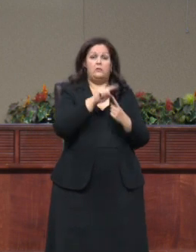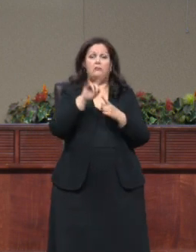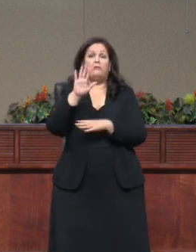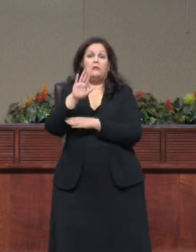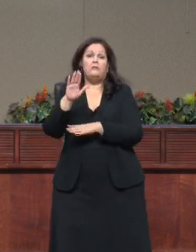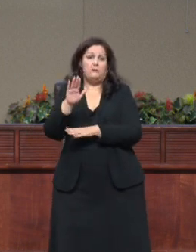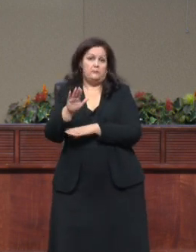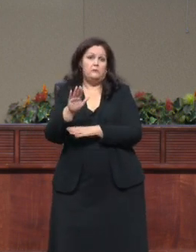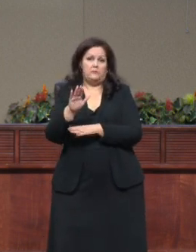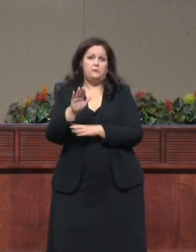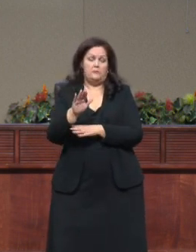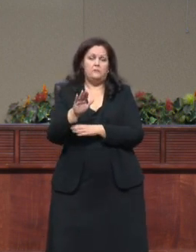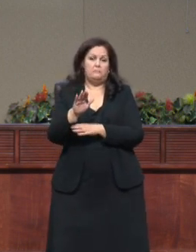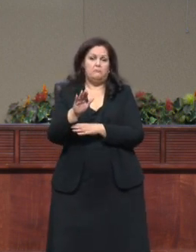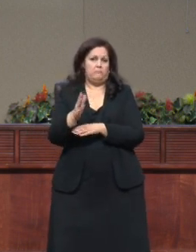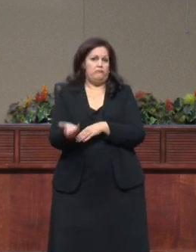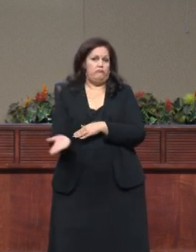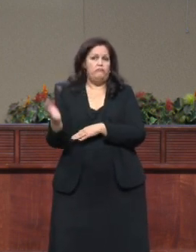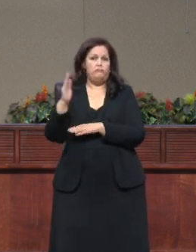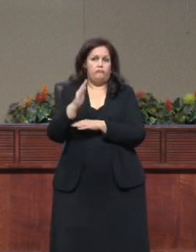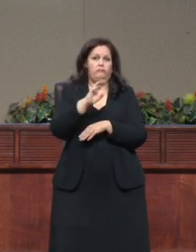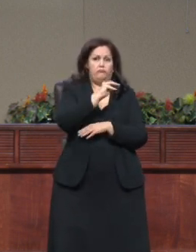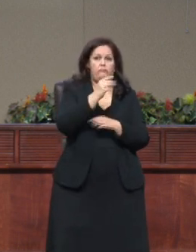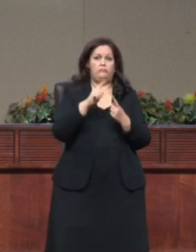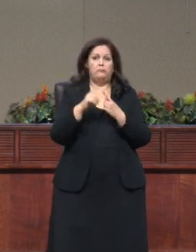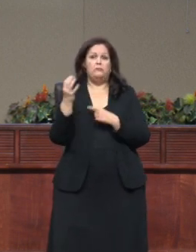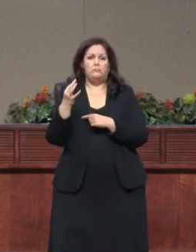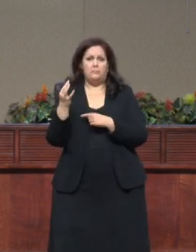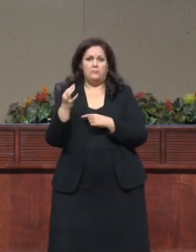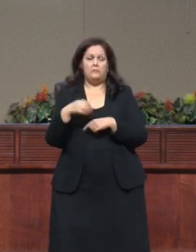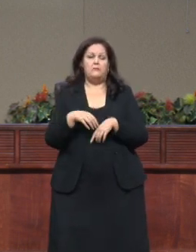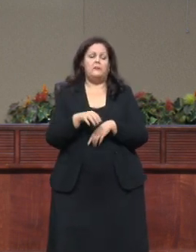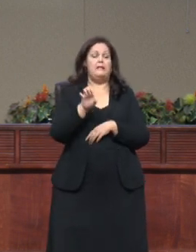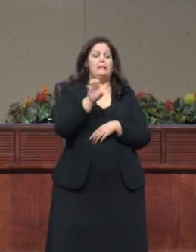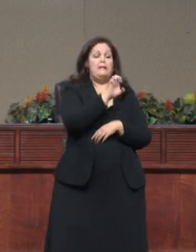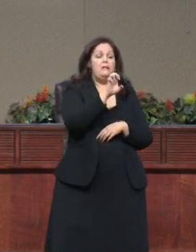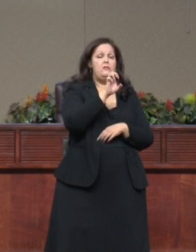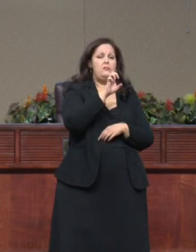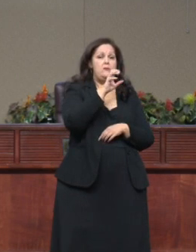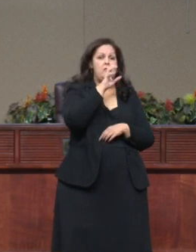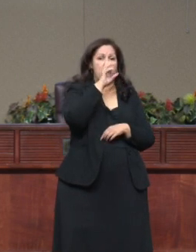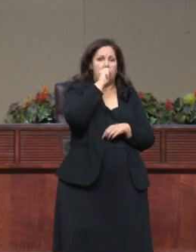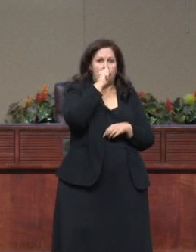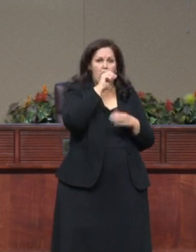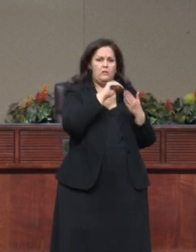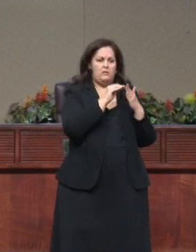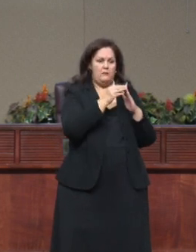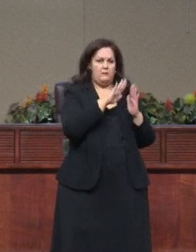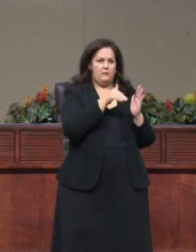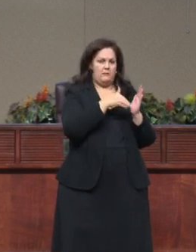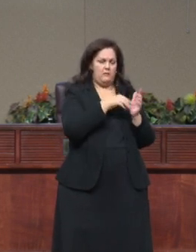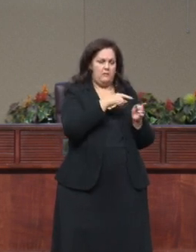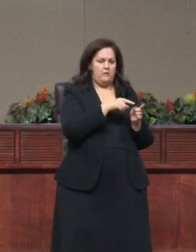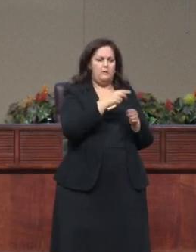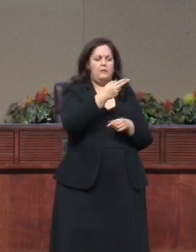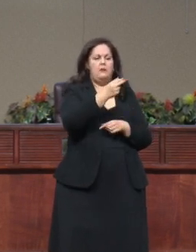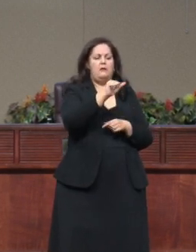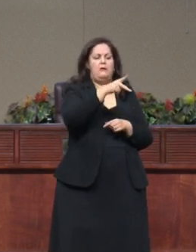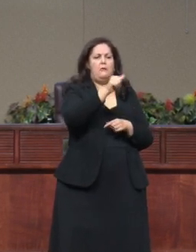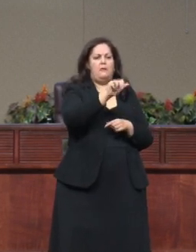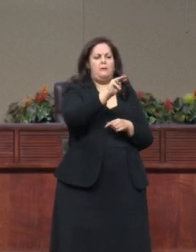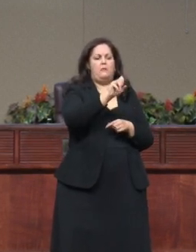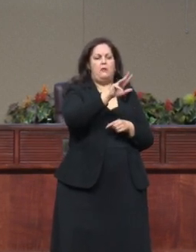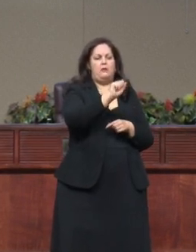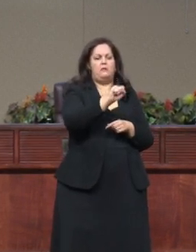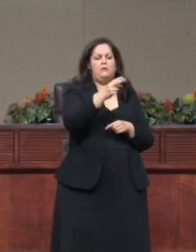p.m. They are the East Orange Neighborhood Centers for Family, the Hal P. Marston,